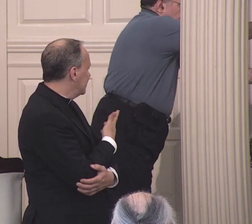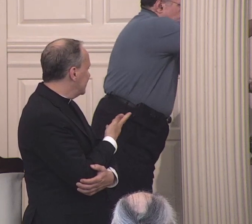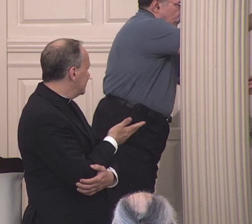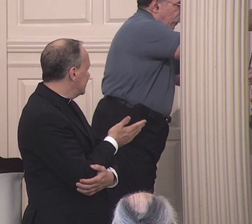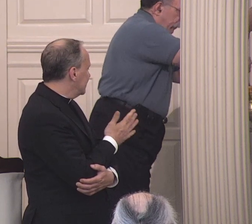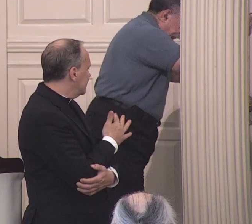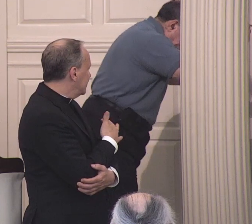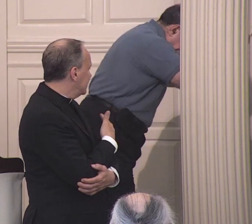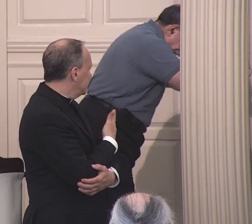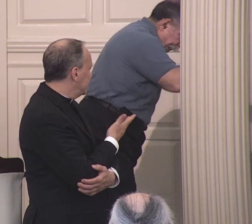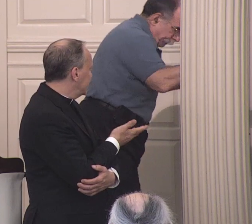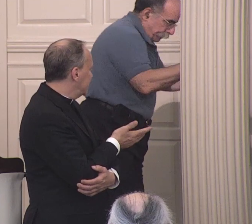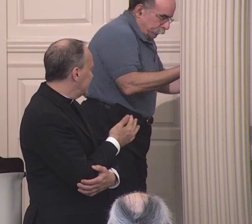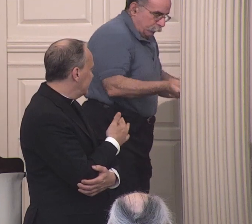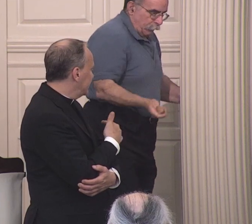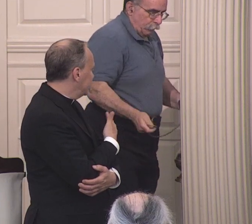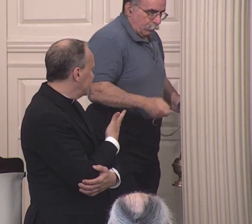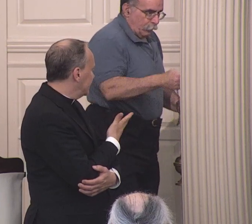misericordiam